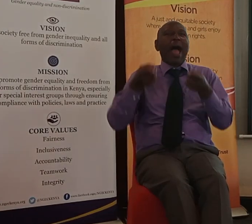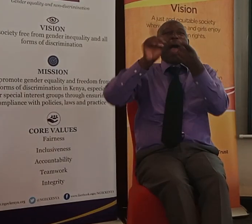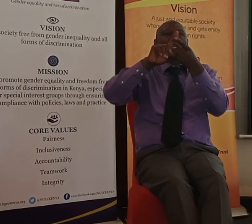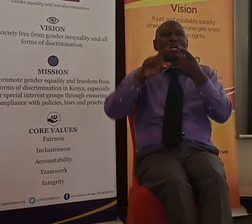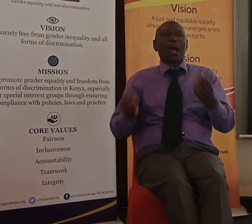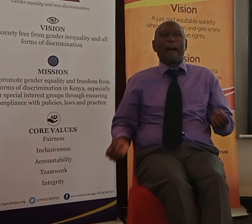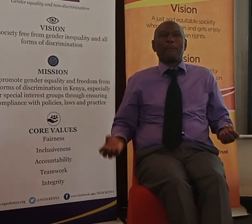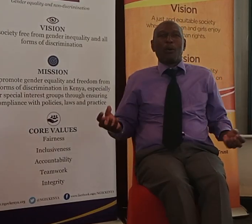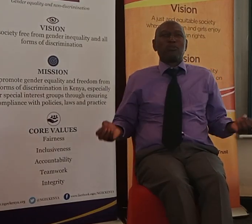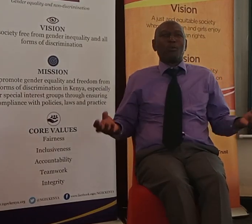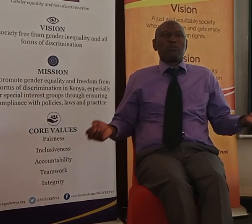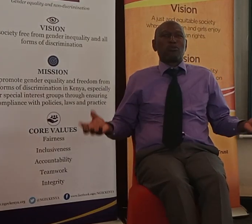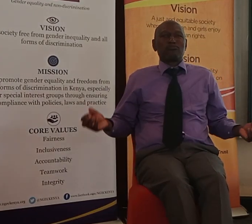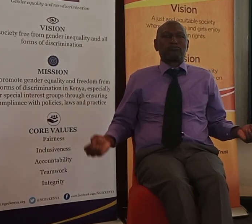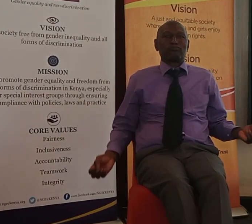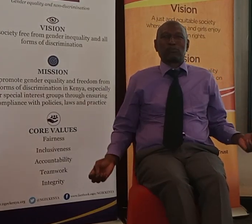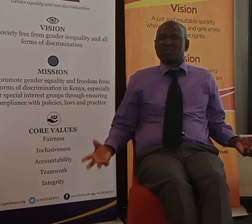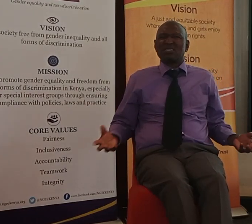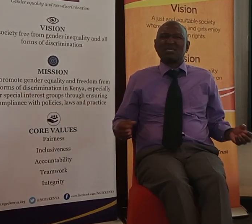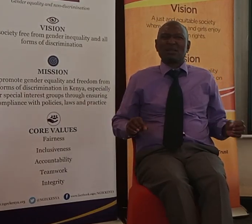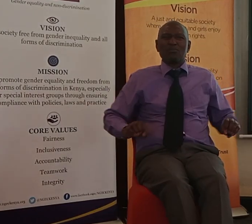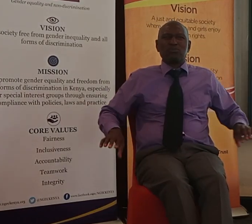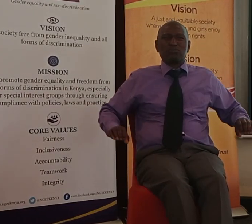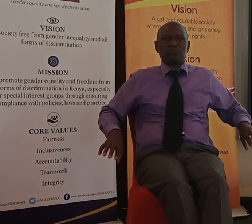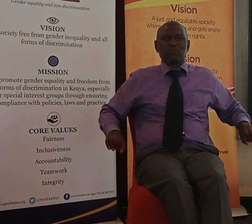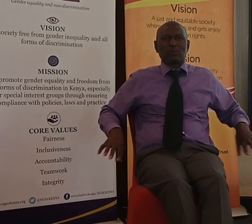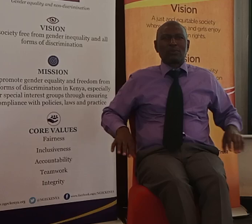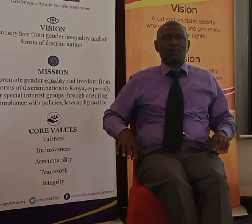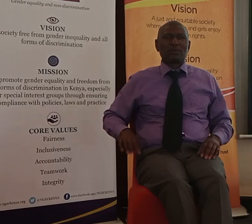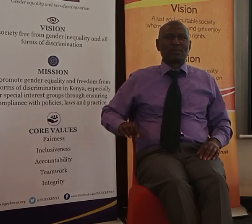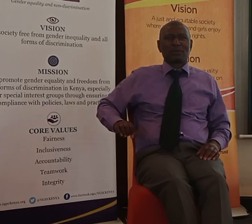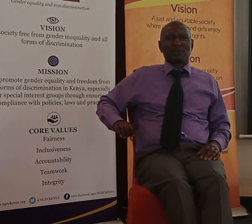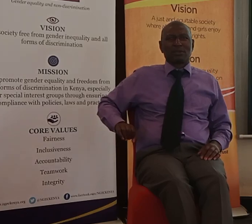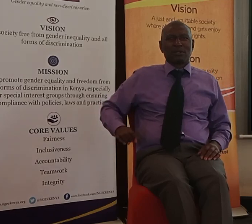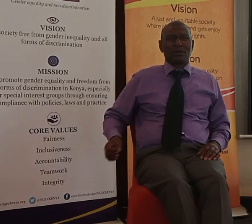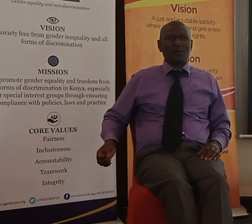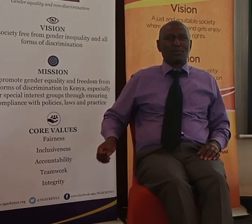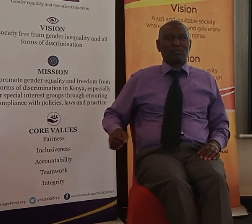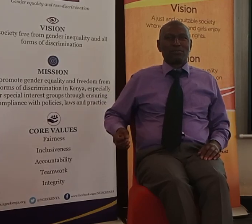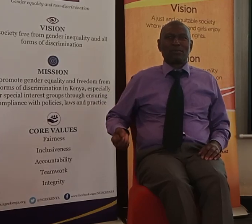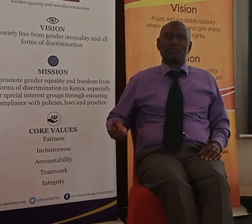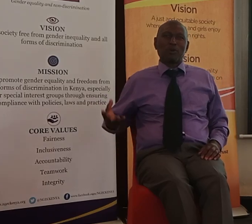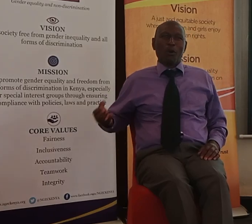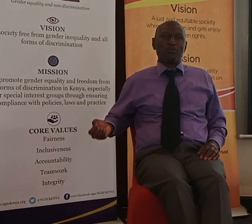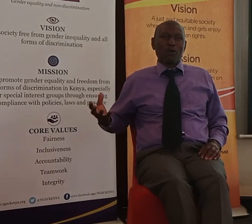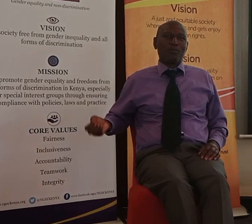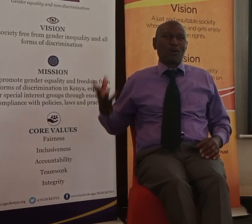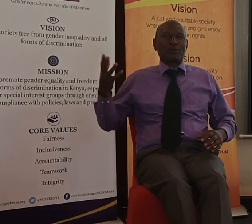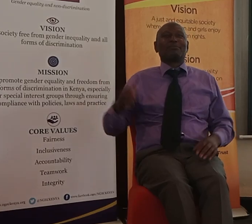Sindio? So hiyo ni example. Wale wenye mlipikia makaa tumewaona.